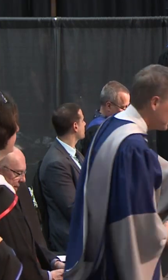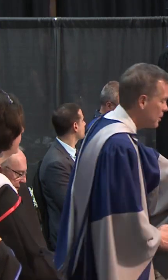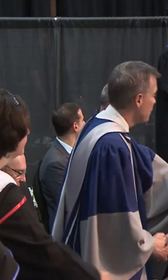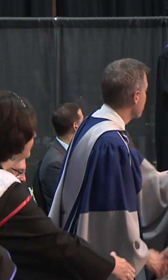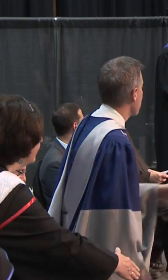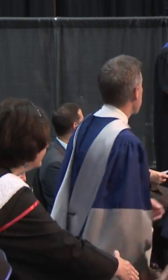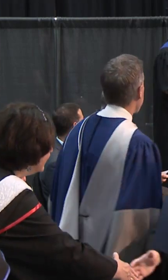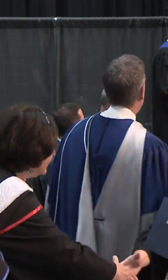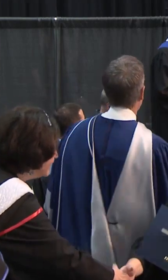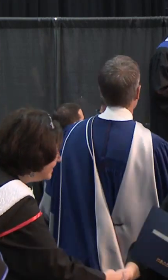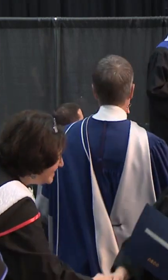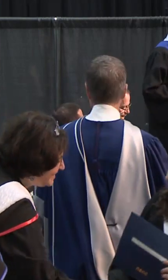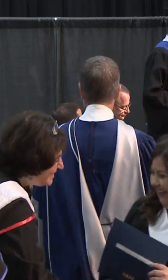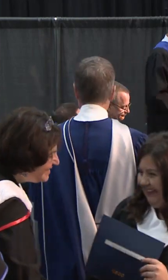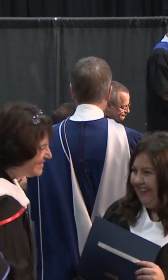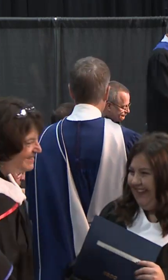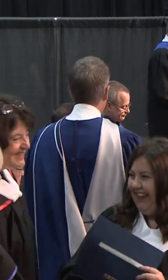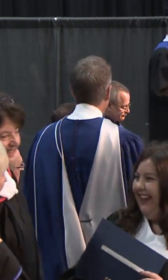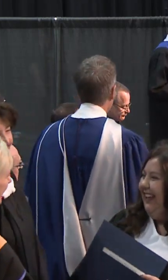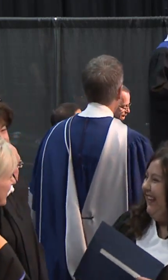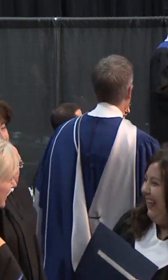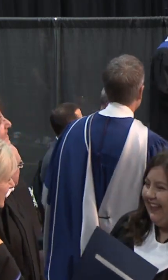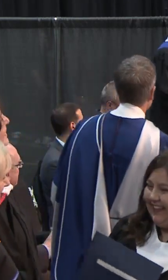Caitlin Cleveland.